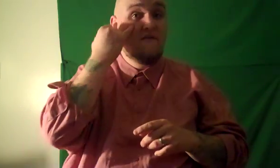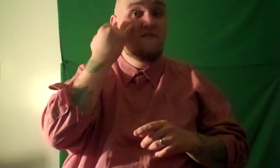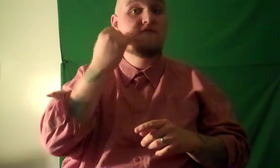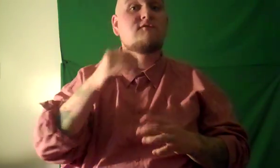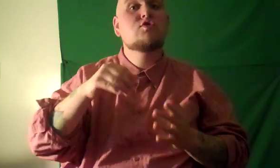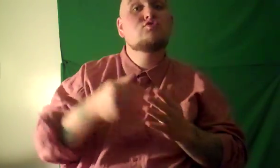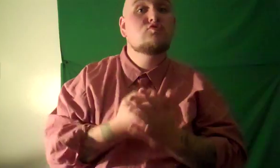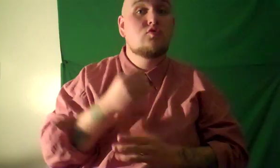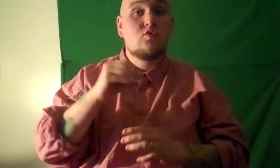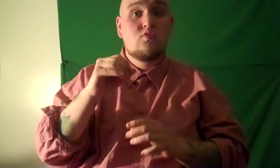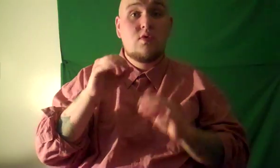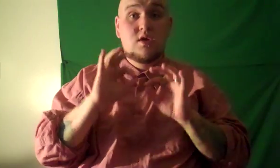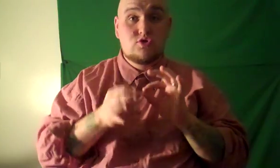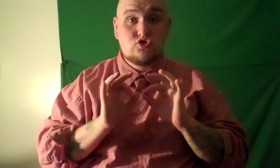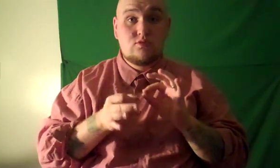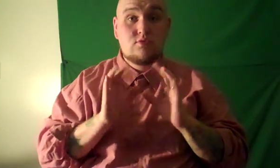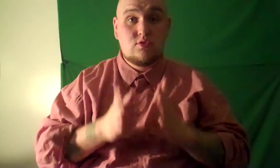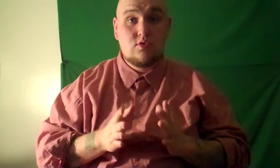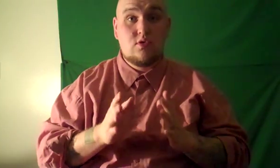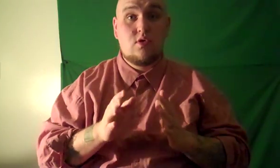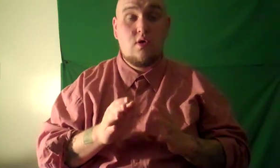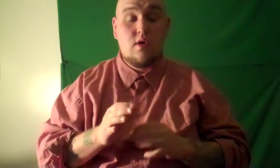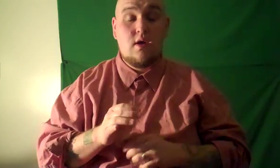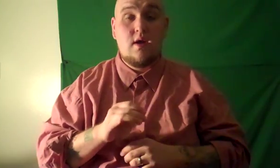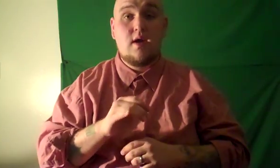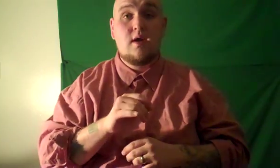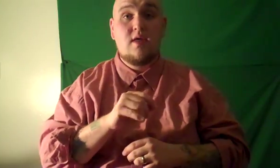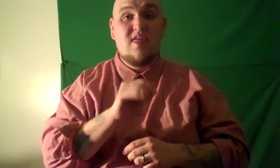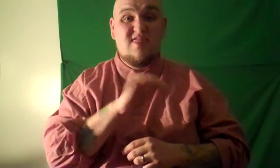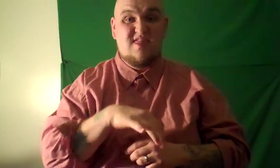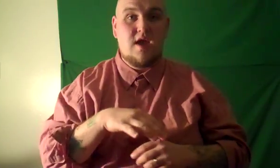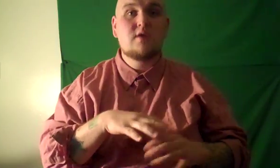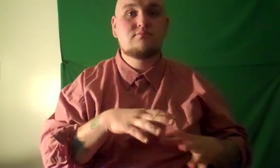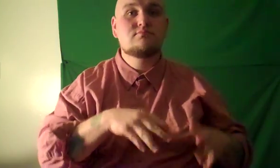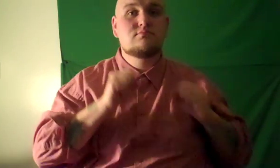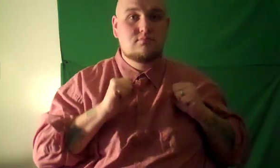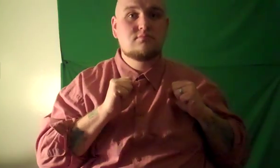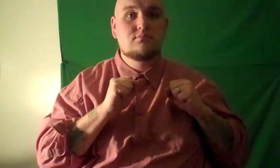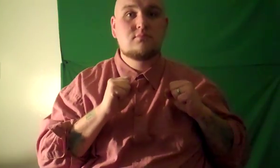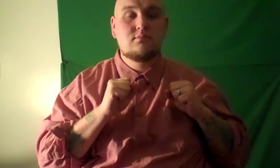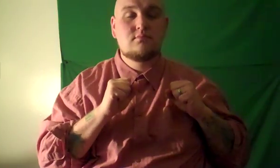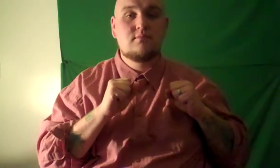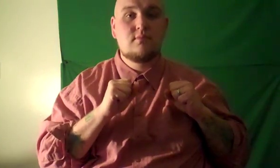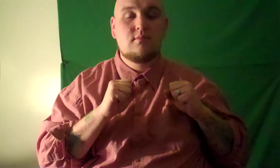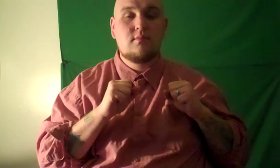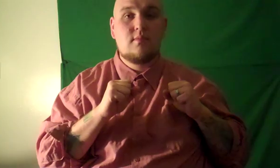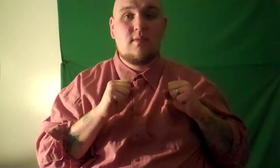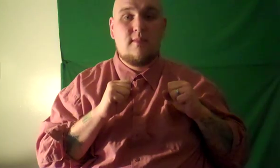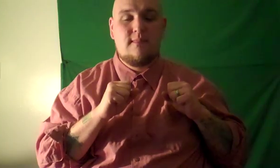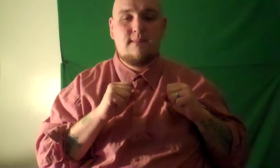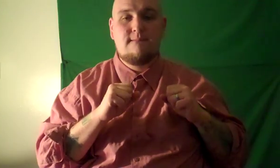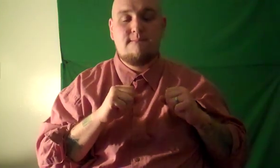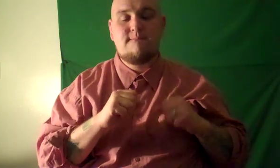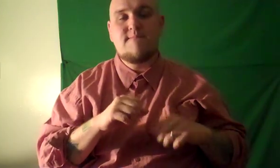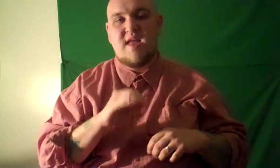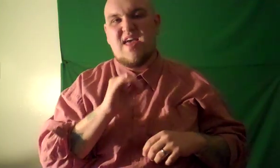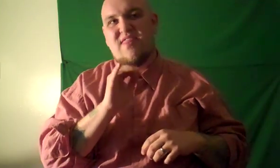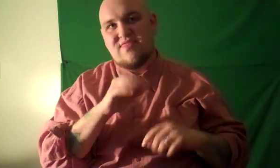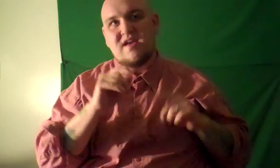And the NIC test, or any of the tests offered by RID, is very movable or portable with